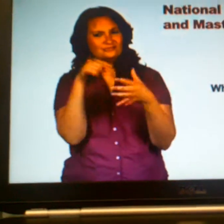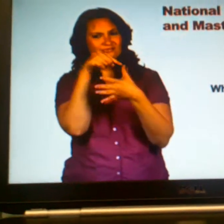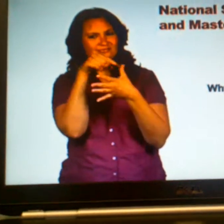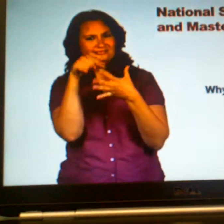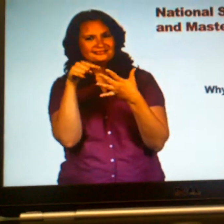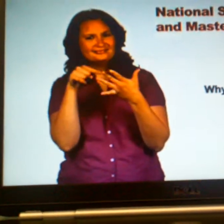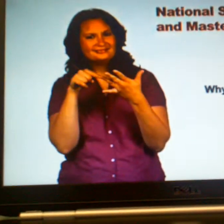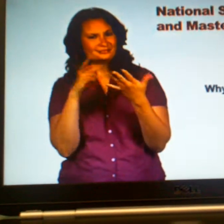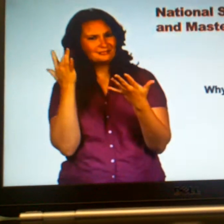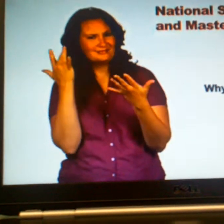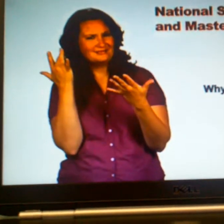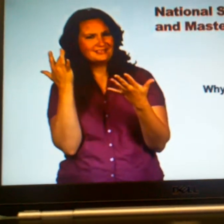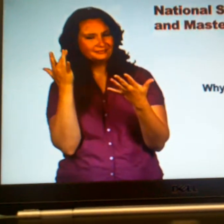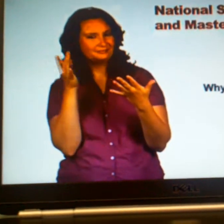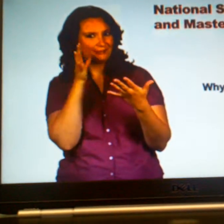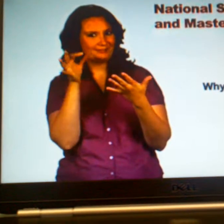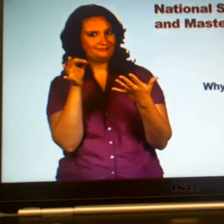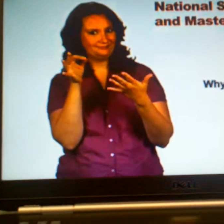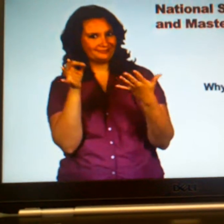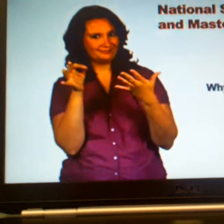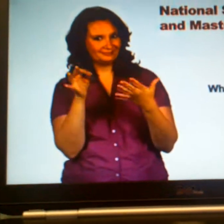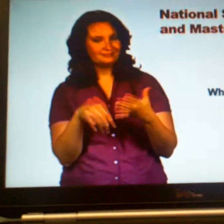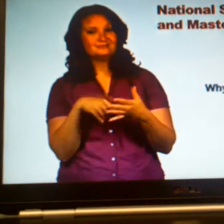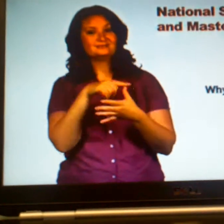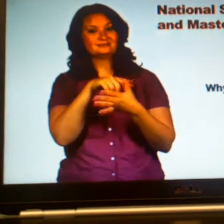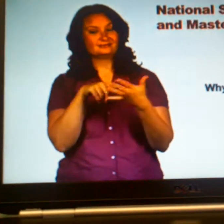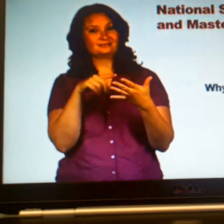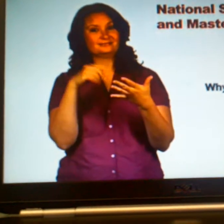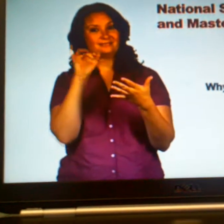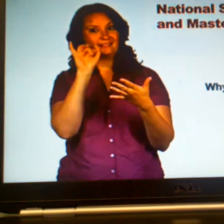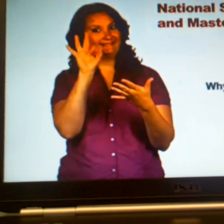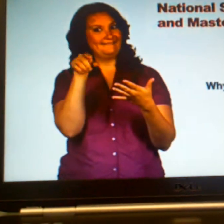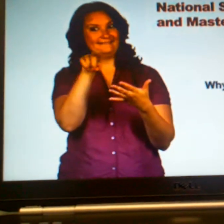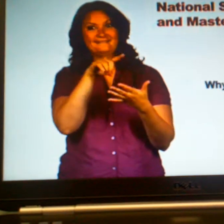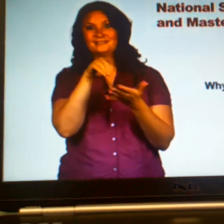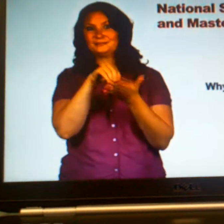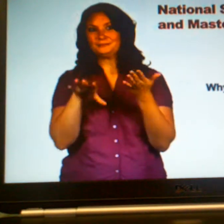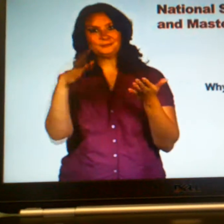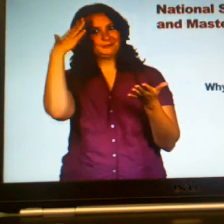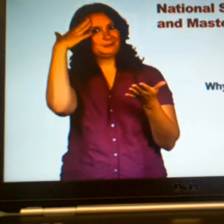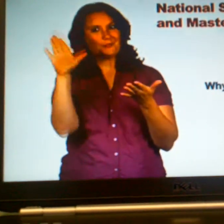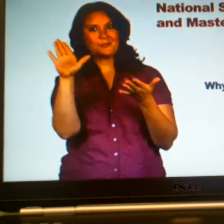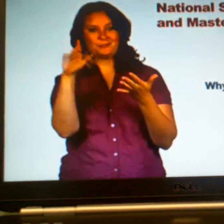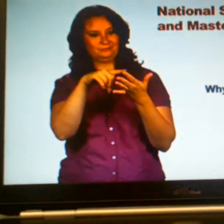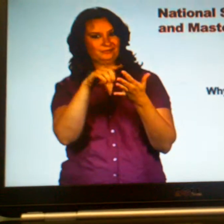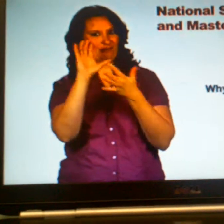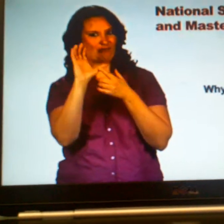Why are there so many standards? There's 5. Well, first let me explain. If you don't